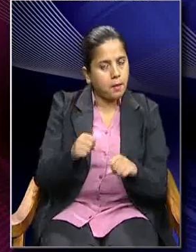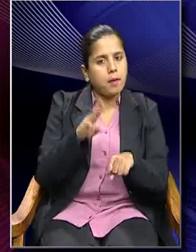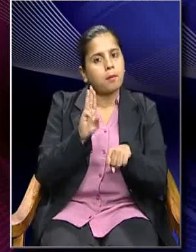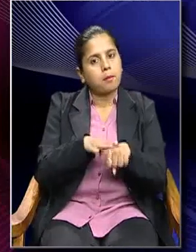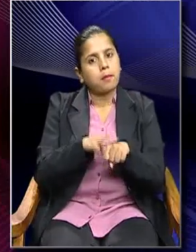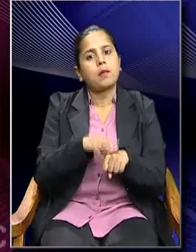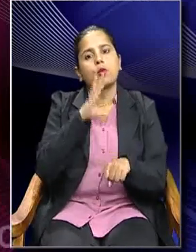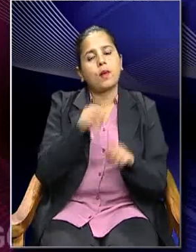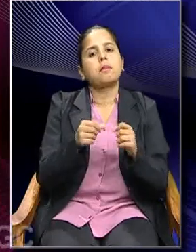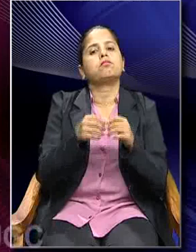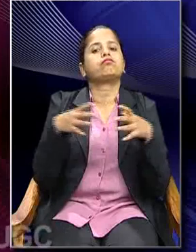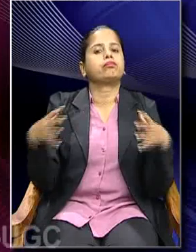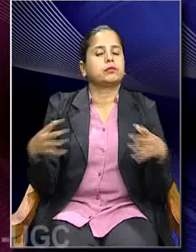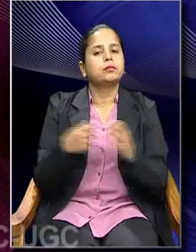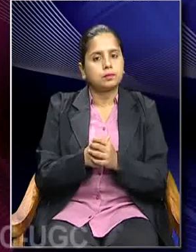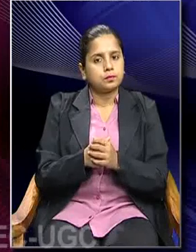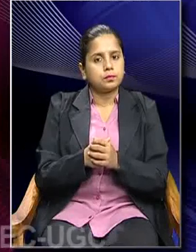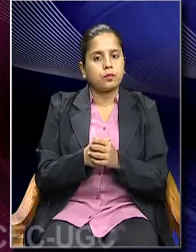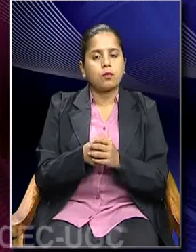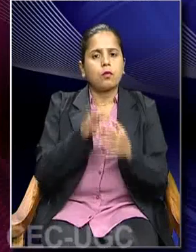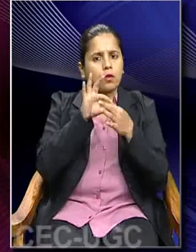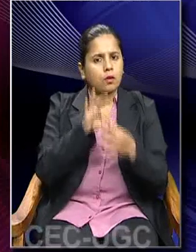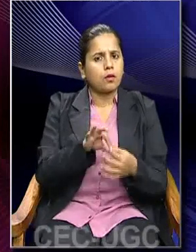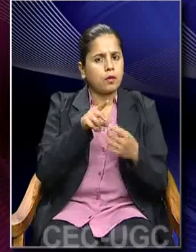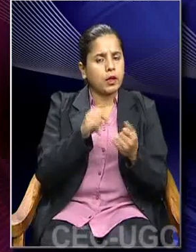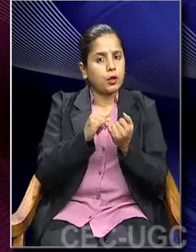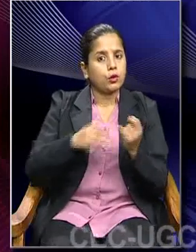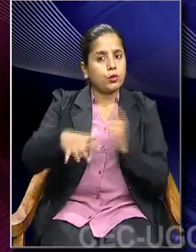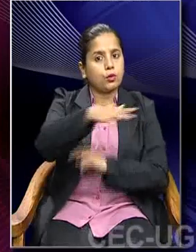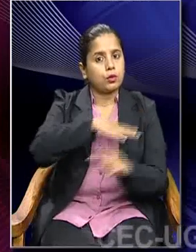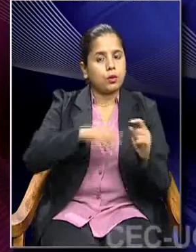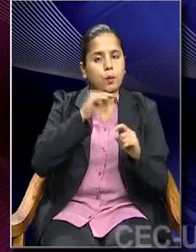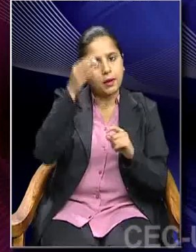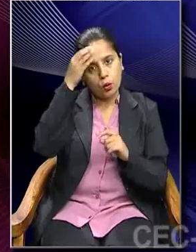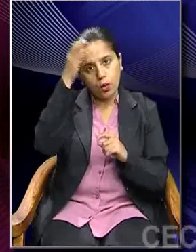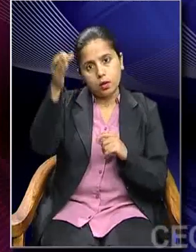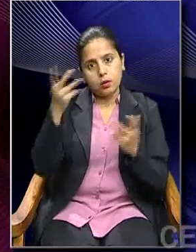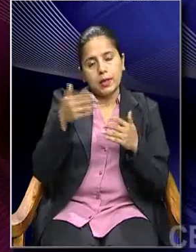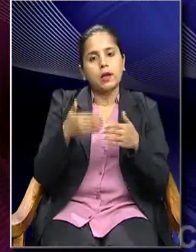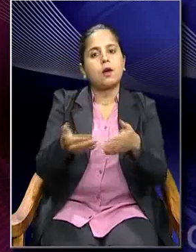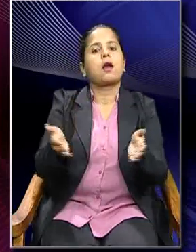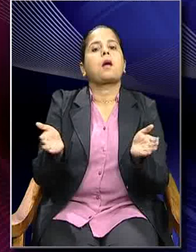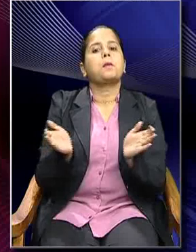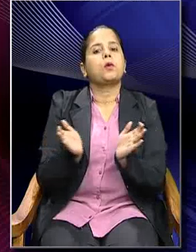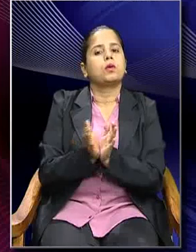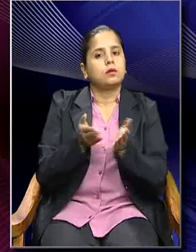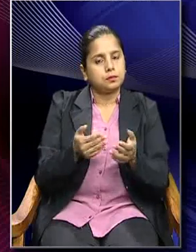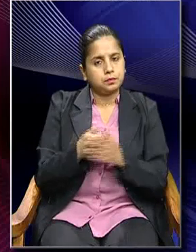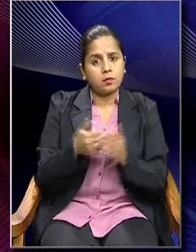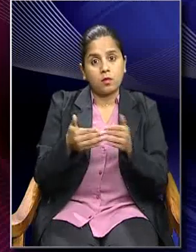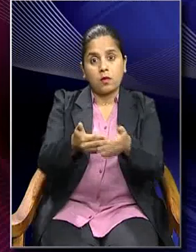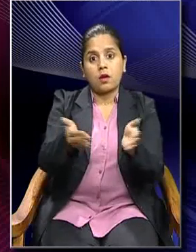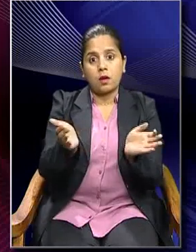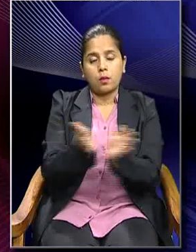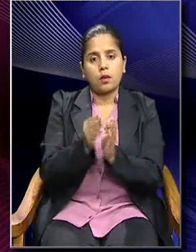membership is larger. Related to society is the concept of community. Community